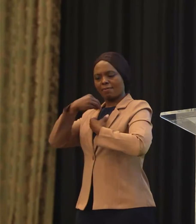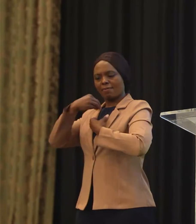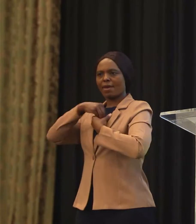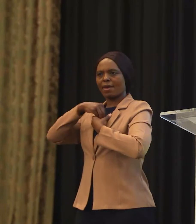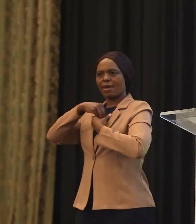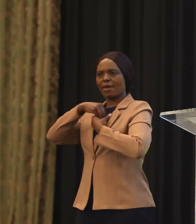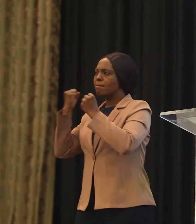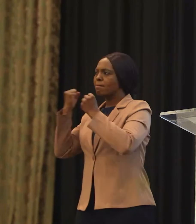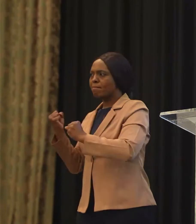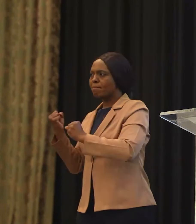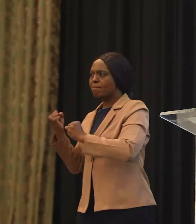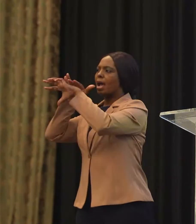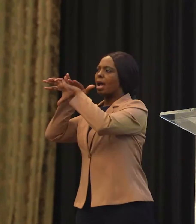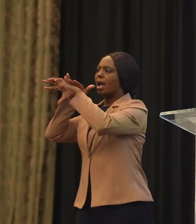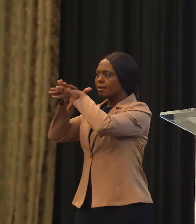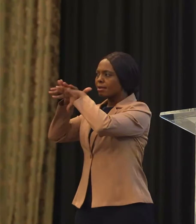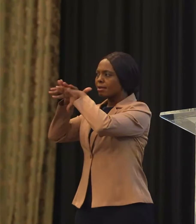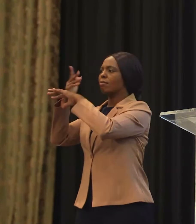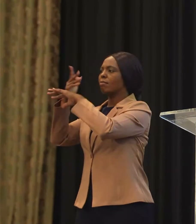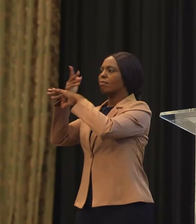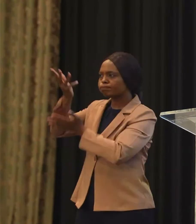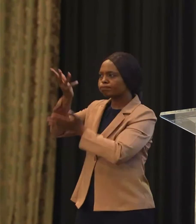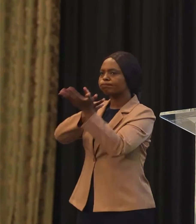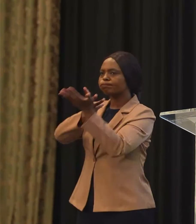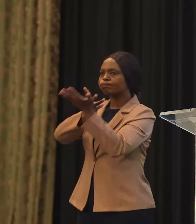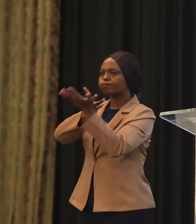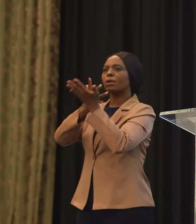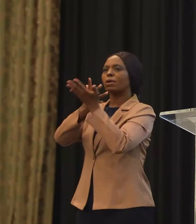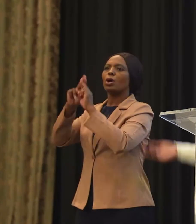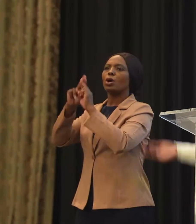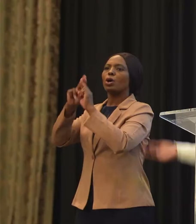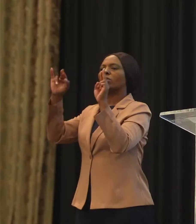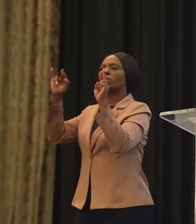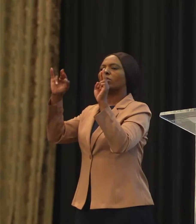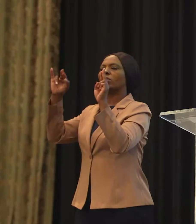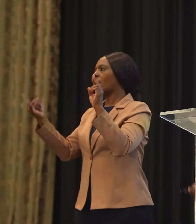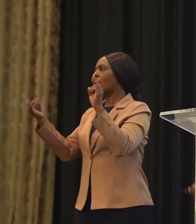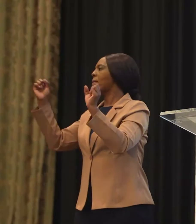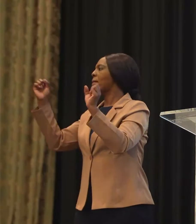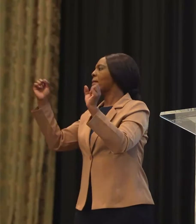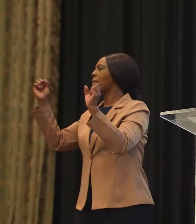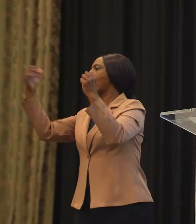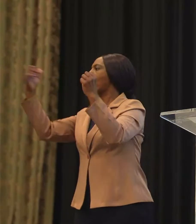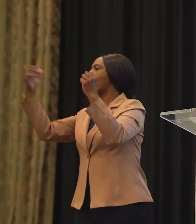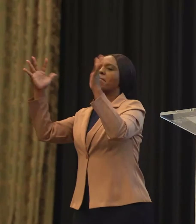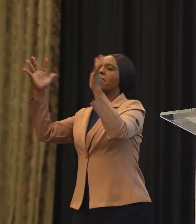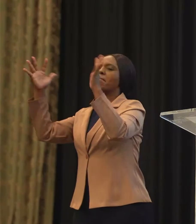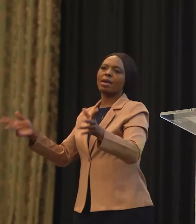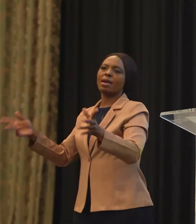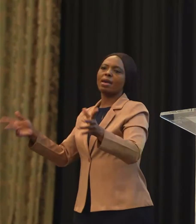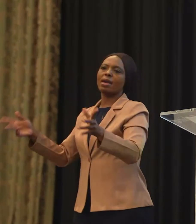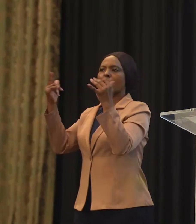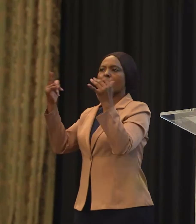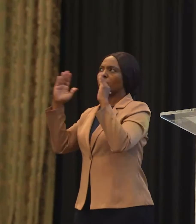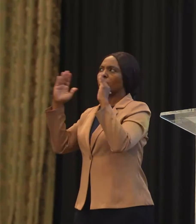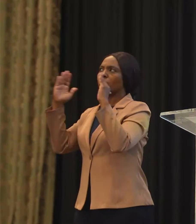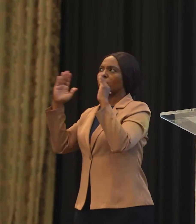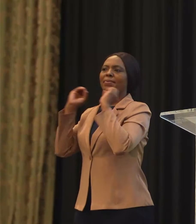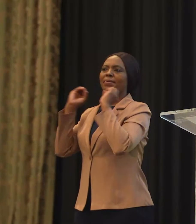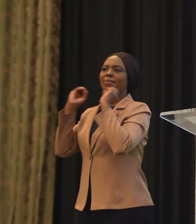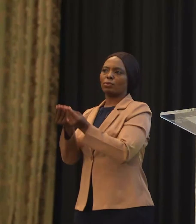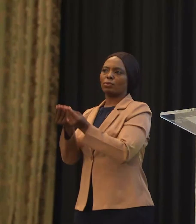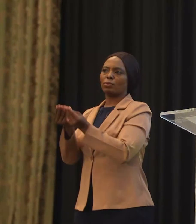to follow up on our engagements instead of bringing more engagement platforms instead of trying to find a common solution.